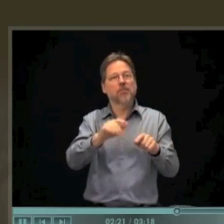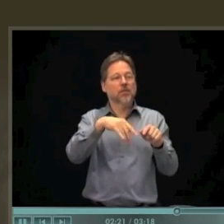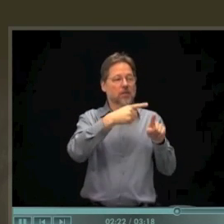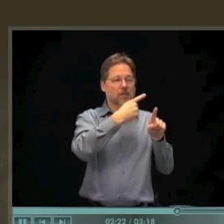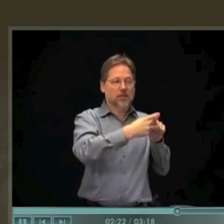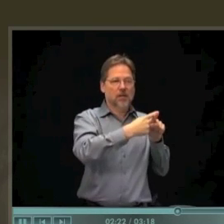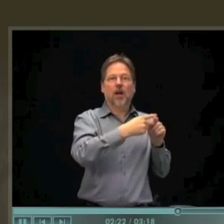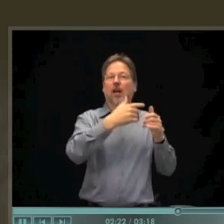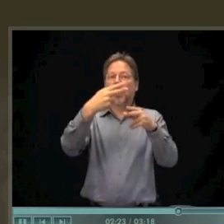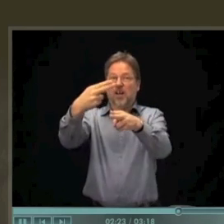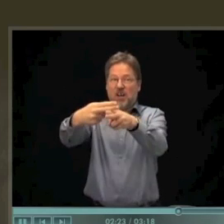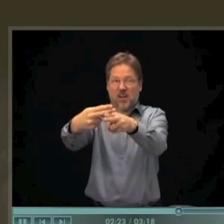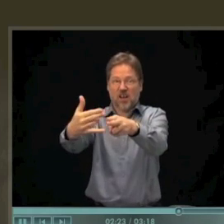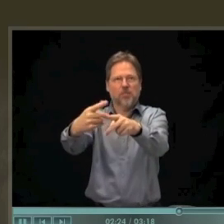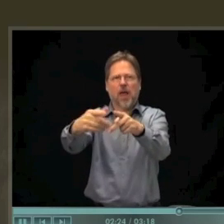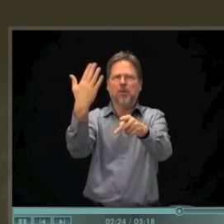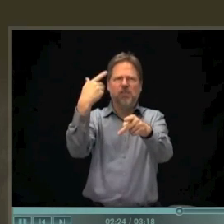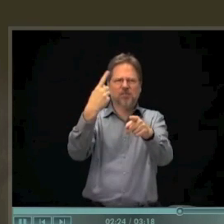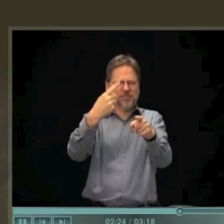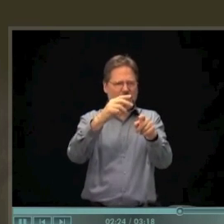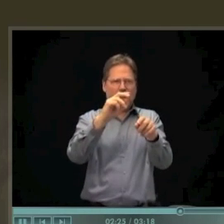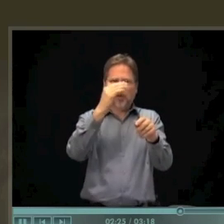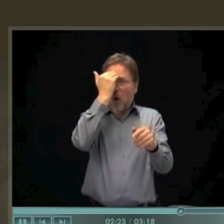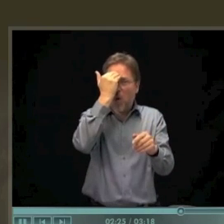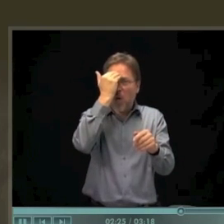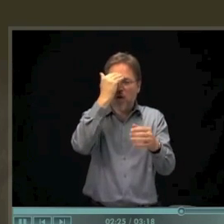why do we sign it the way we do now?